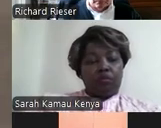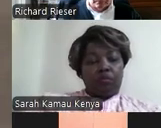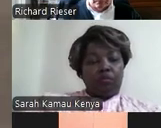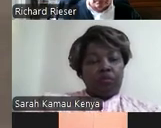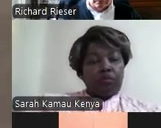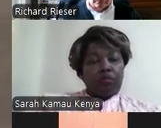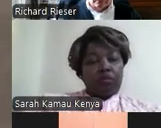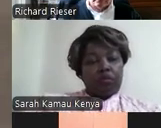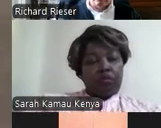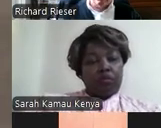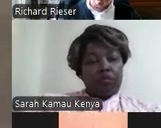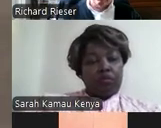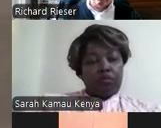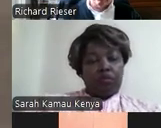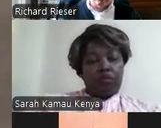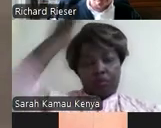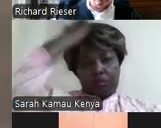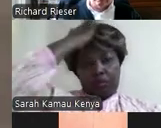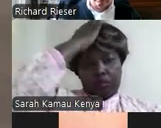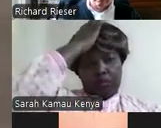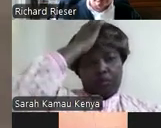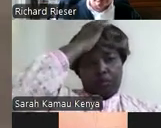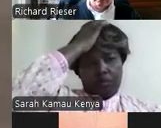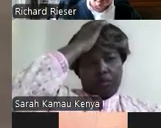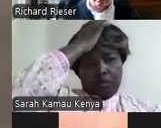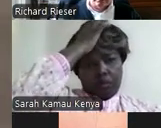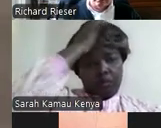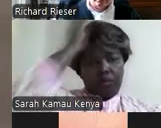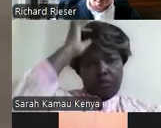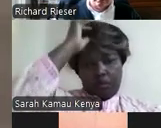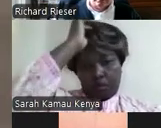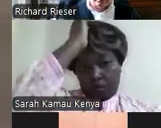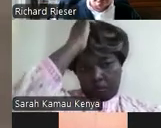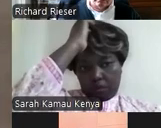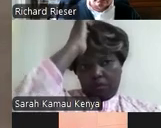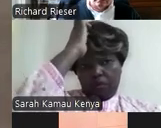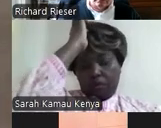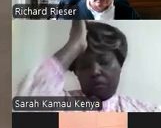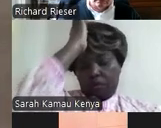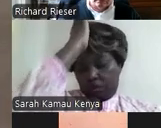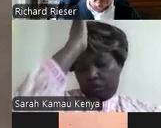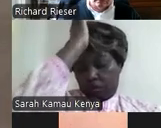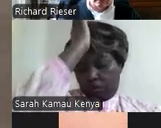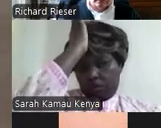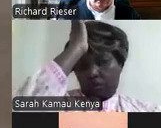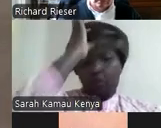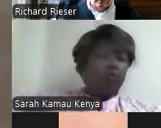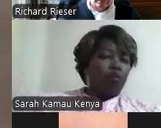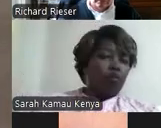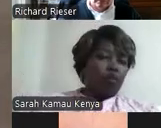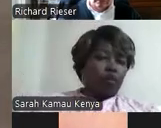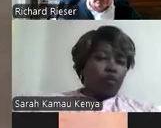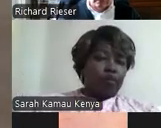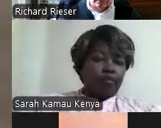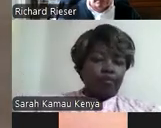also advocate for ring-fenced resources, costed action plans, and stronger budget participation processes. DPOs can